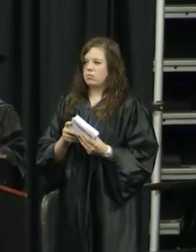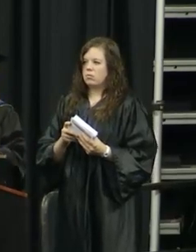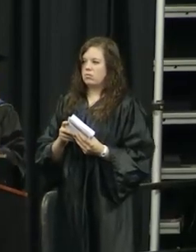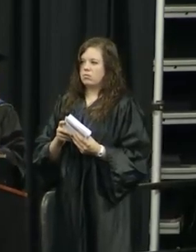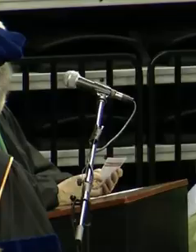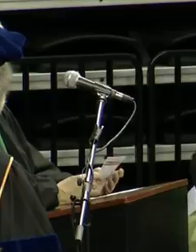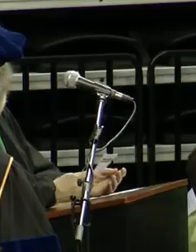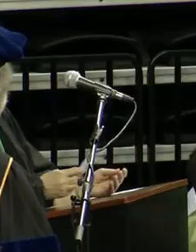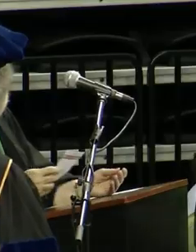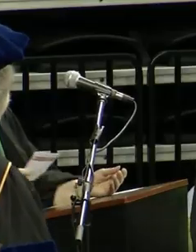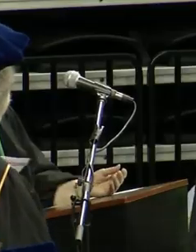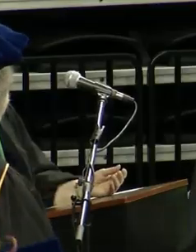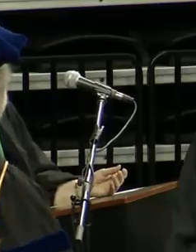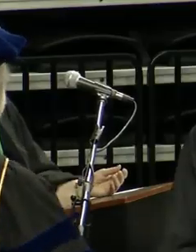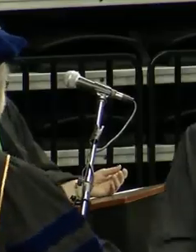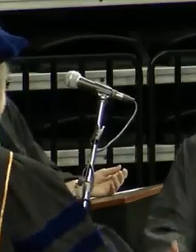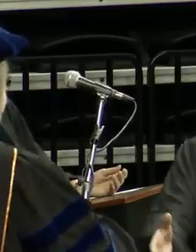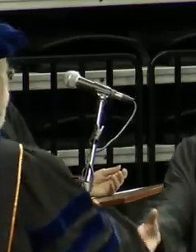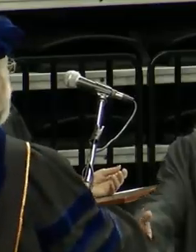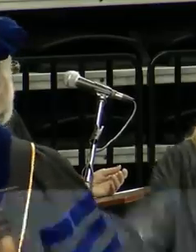Rachel Lutke. Yeah!